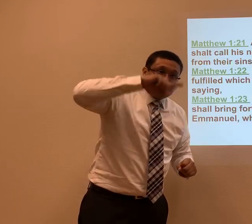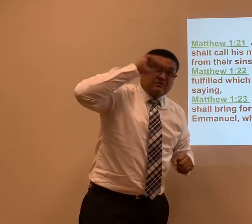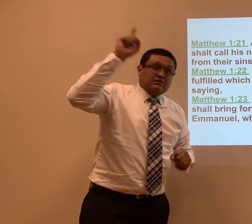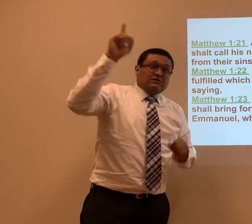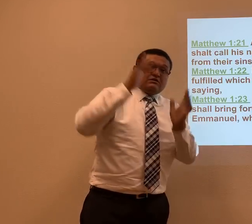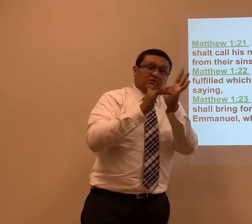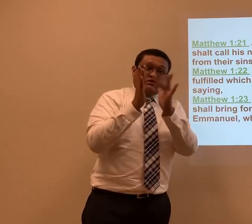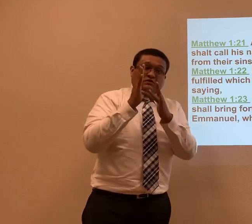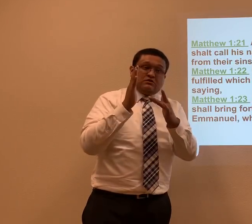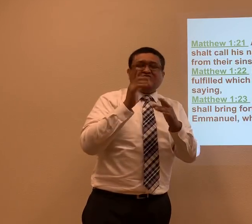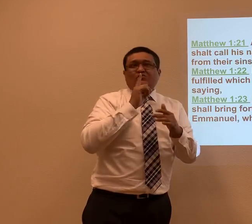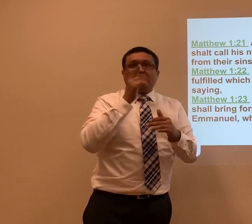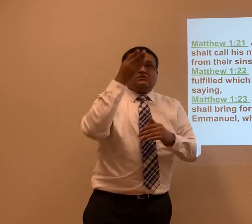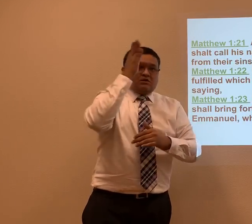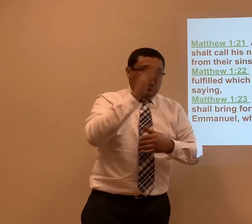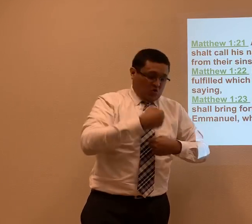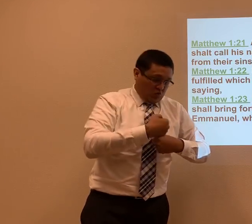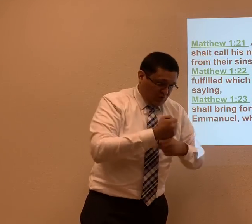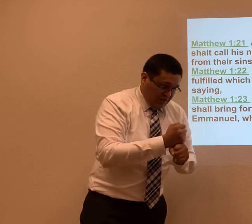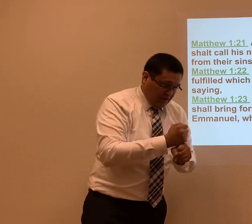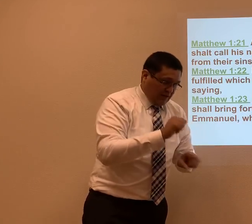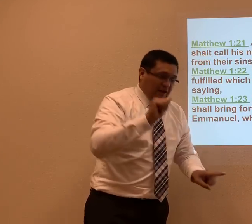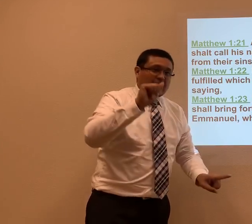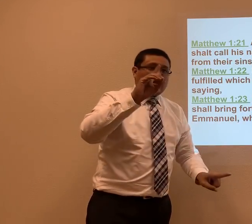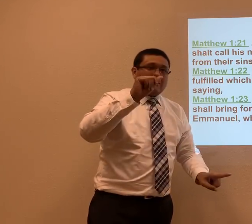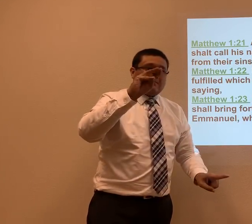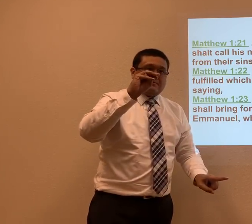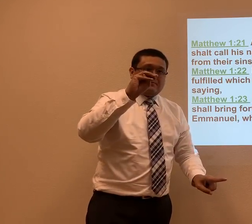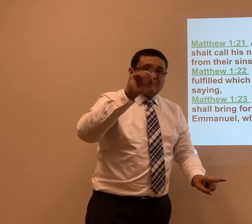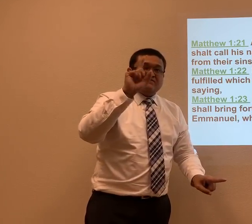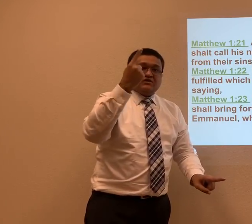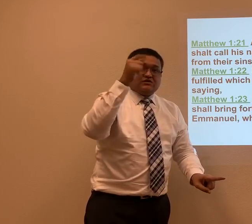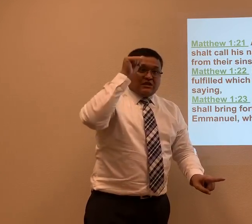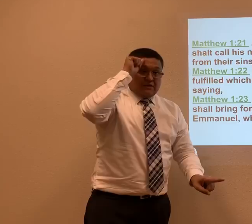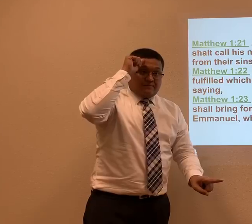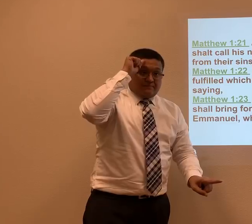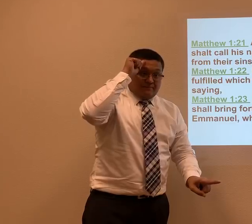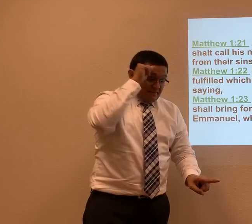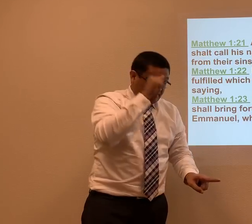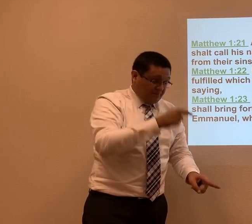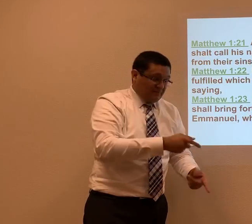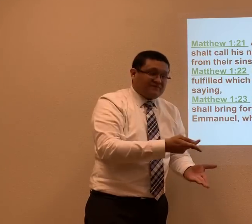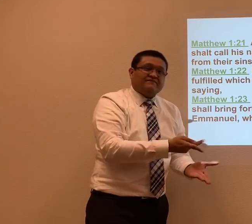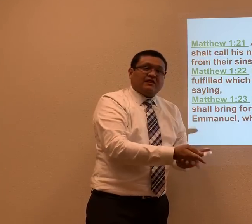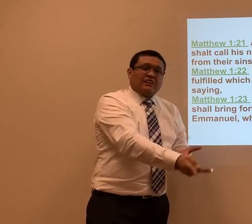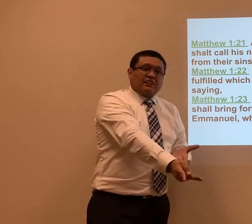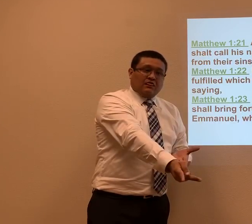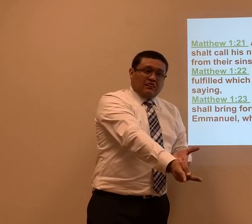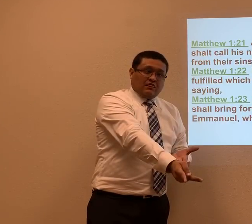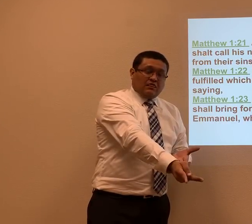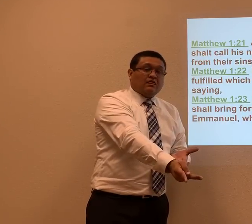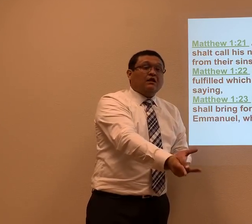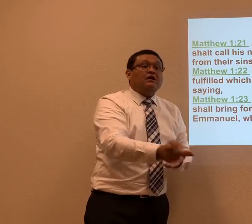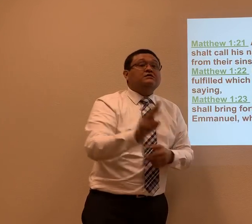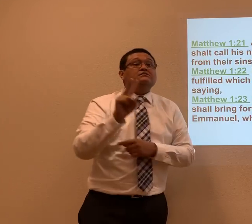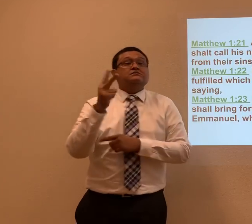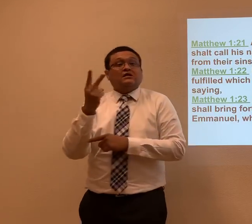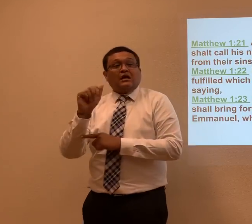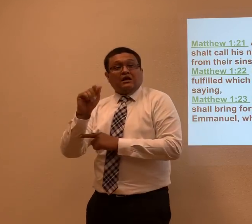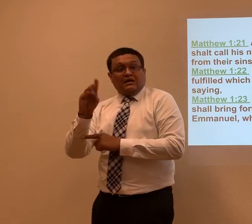saved each and every one of us. It's really God made Adam. He was the first Adam, right? He made Adam and he fell, right?